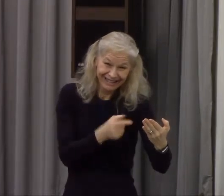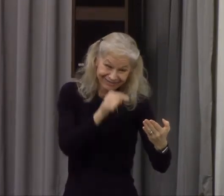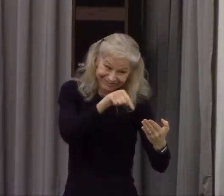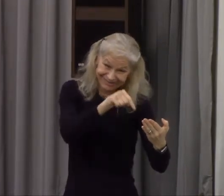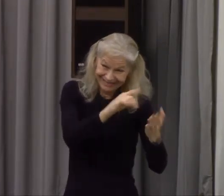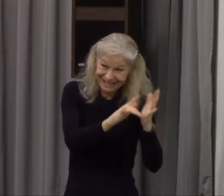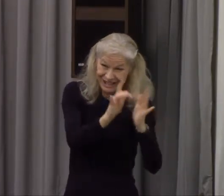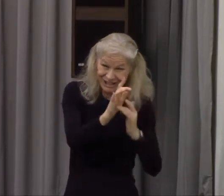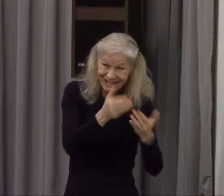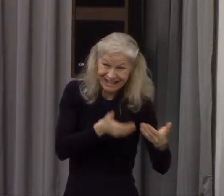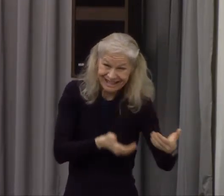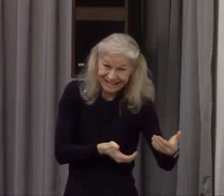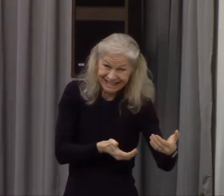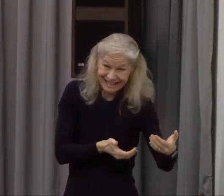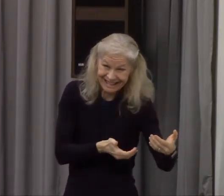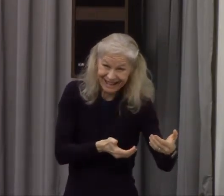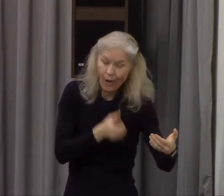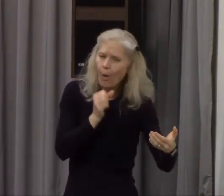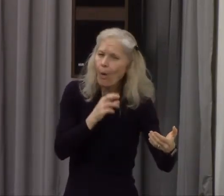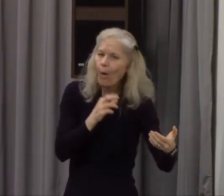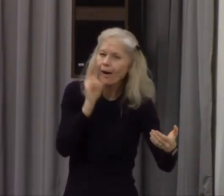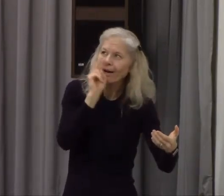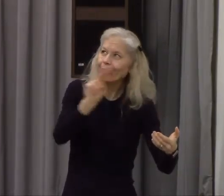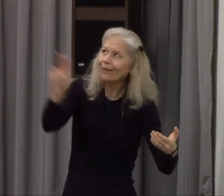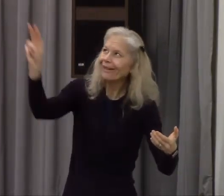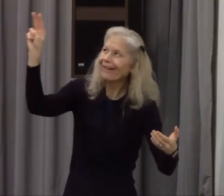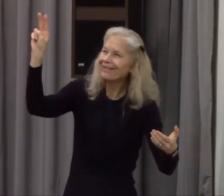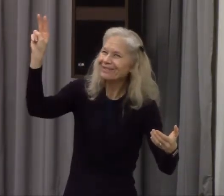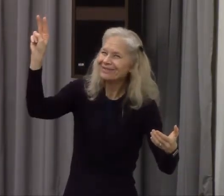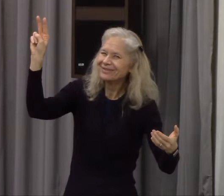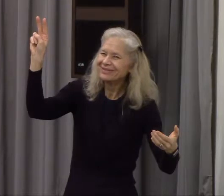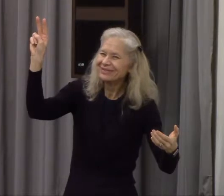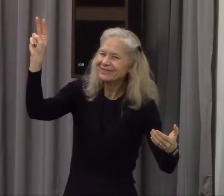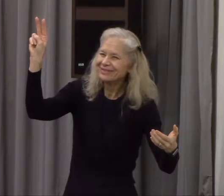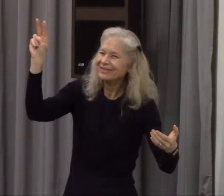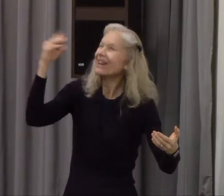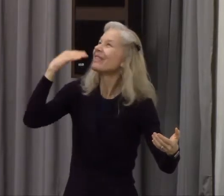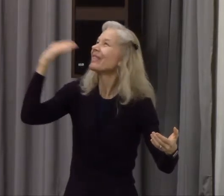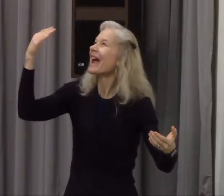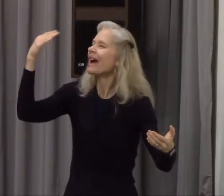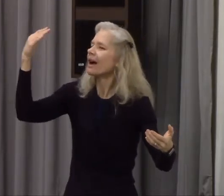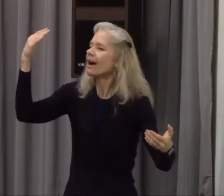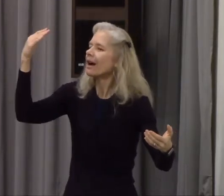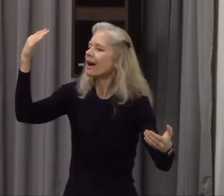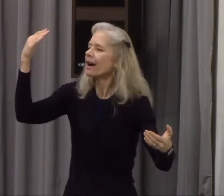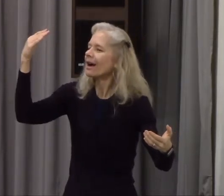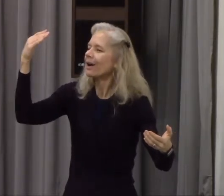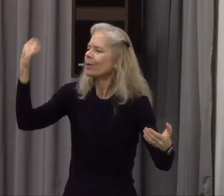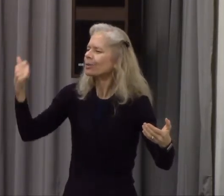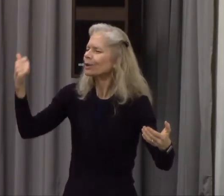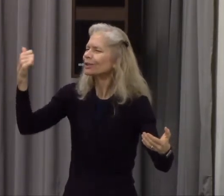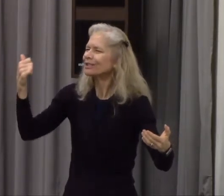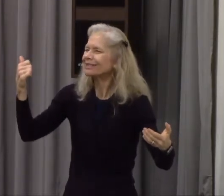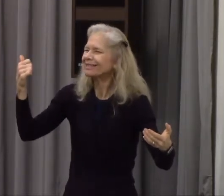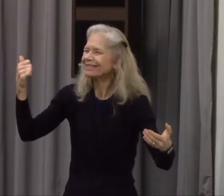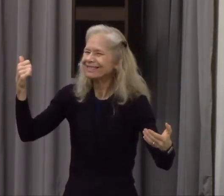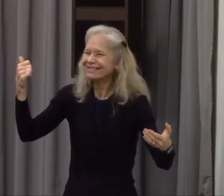because I hold God incarnate. I see your salvation. I can hardly believe it. It's